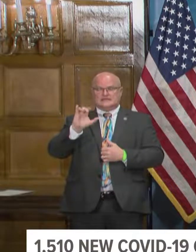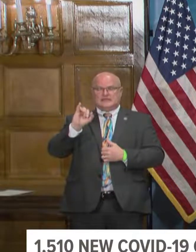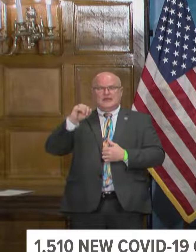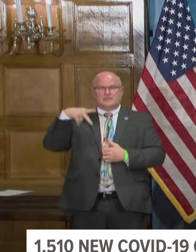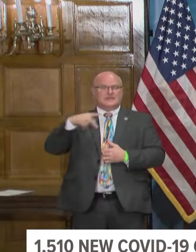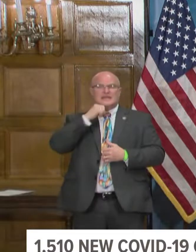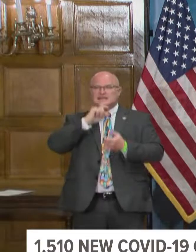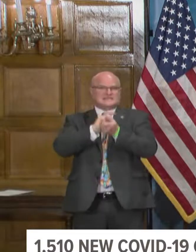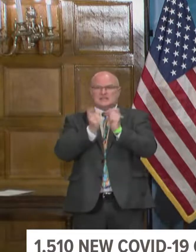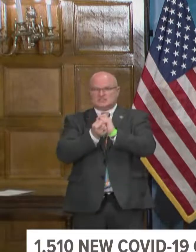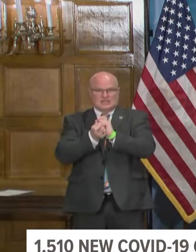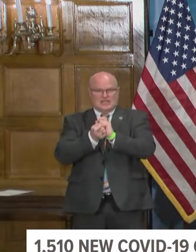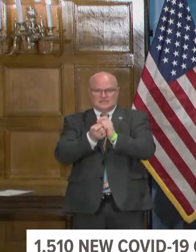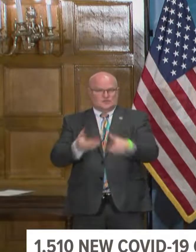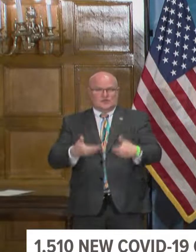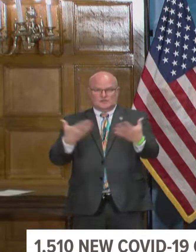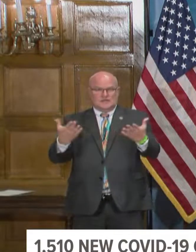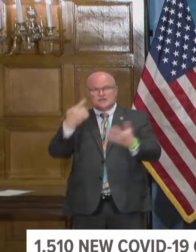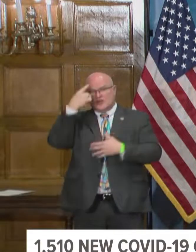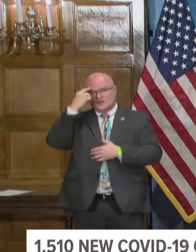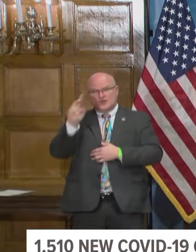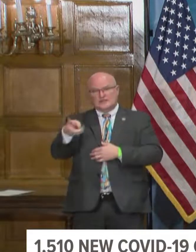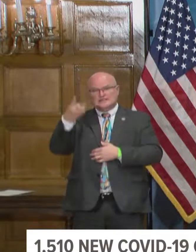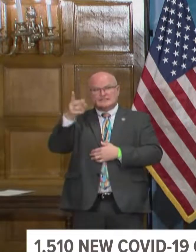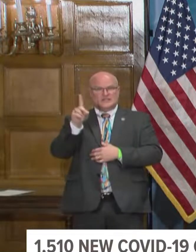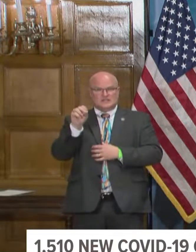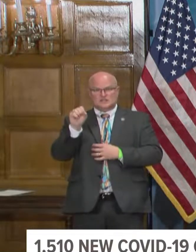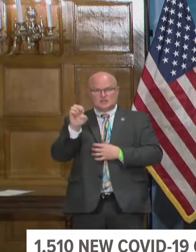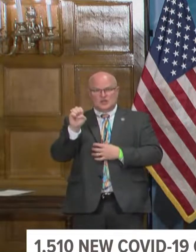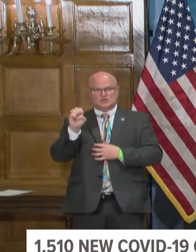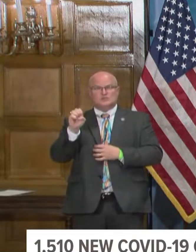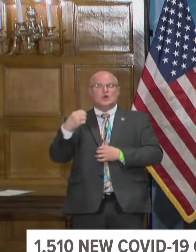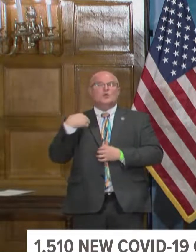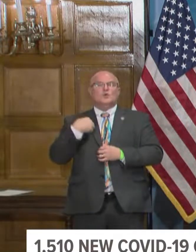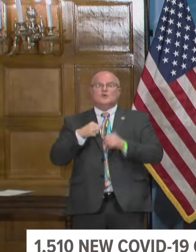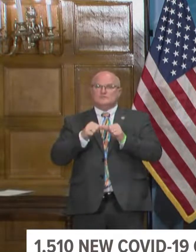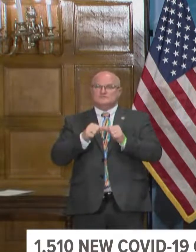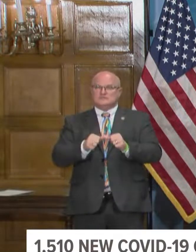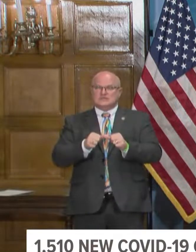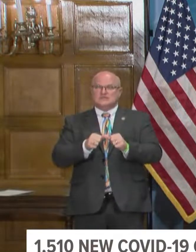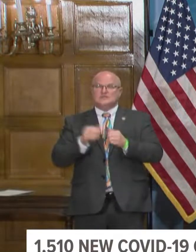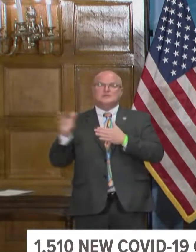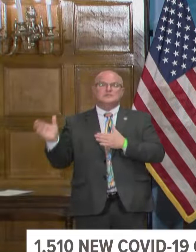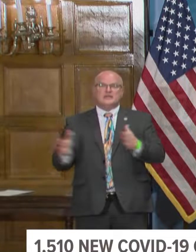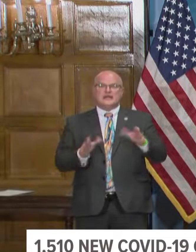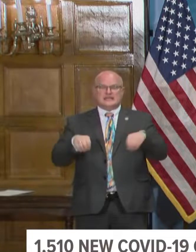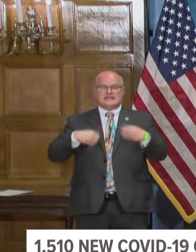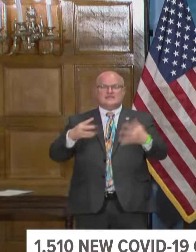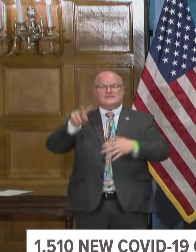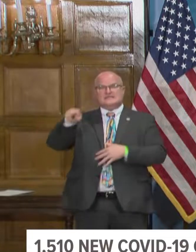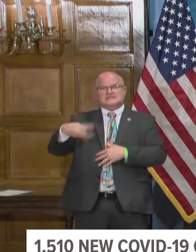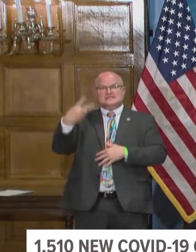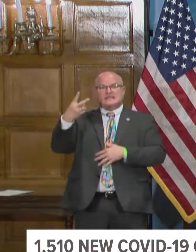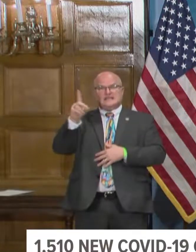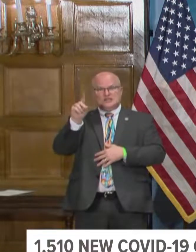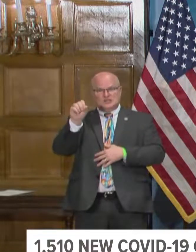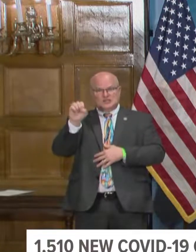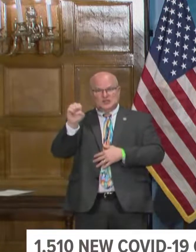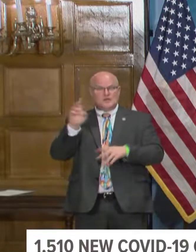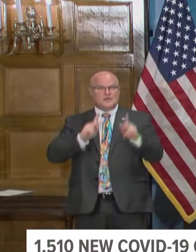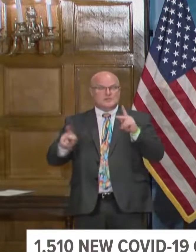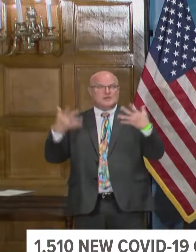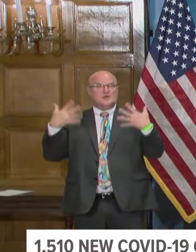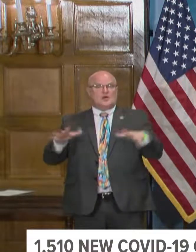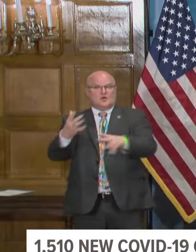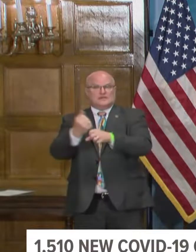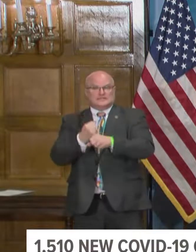their recommendations for a second dose. So we will continue to plan on giving a second dose to those individuals that have received